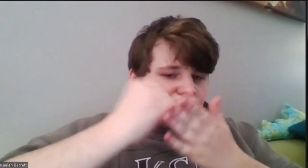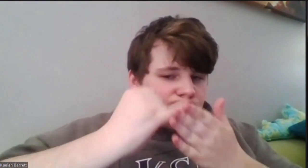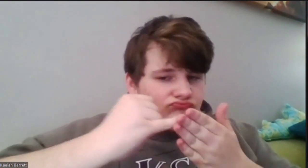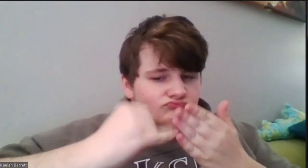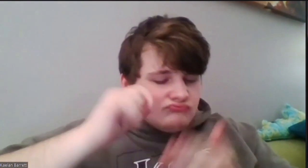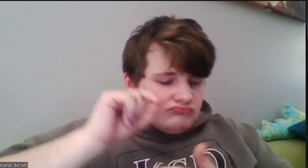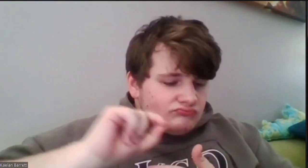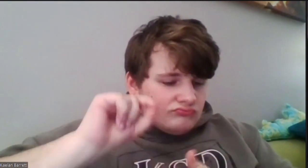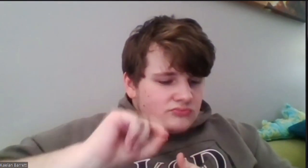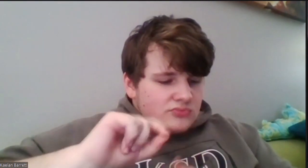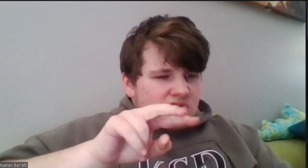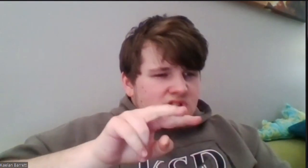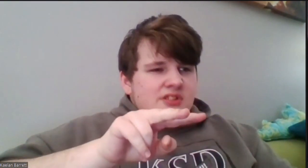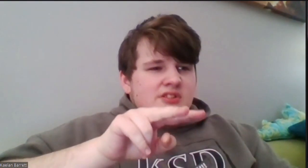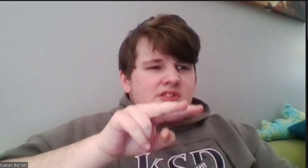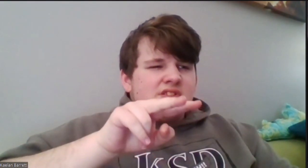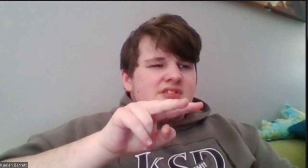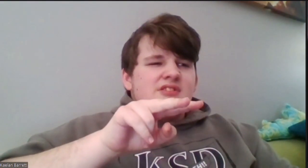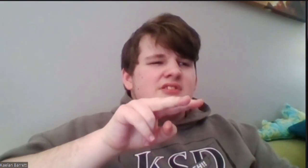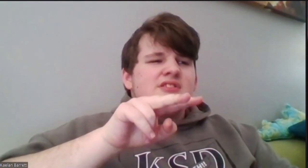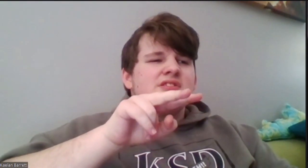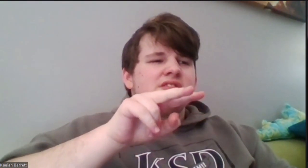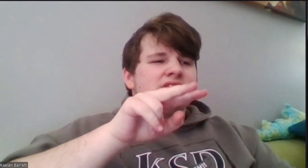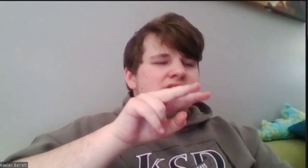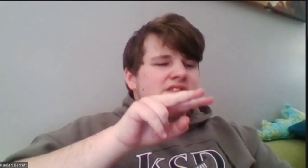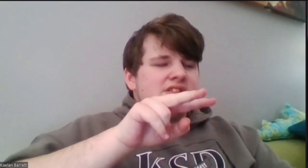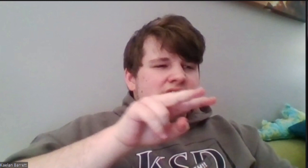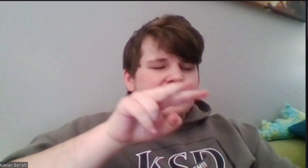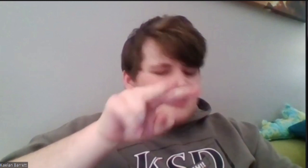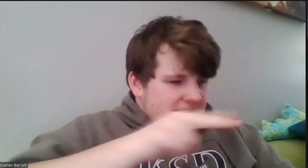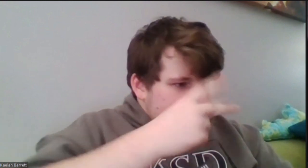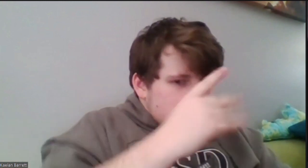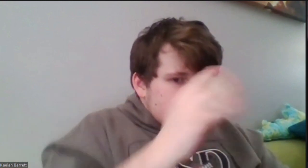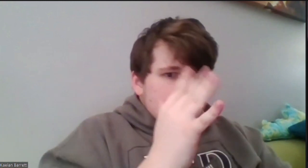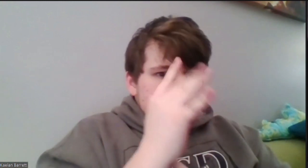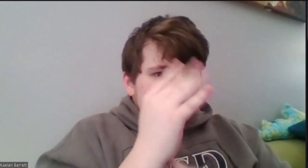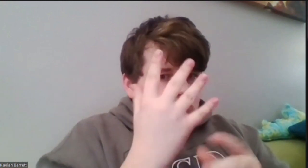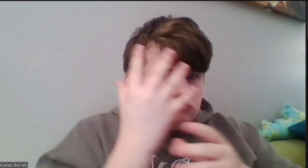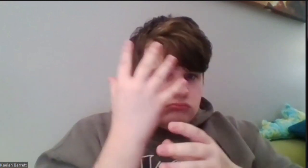Just working, drawing away, no one helping him out.